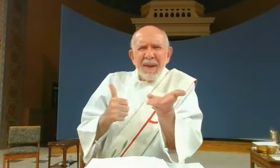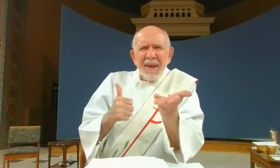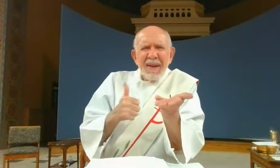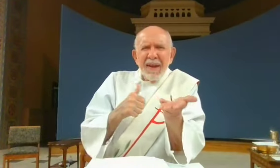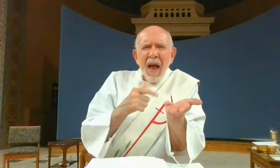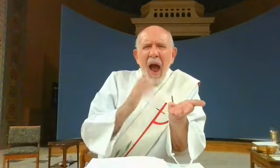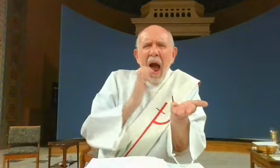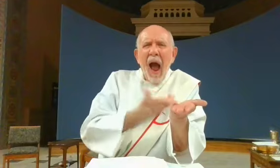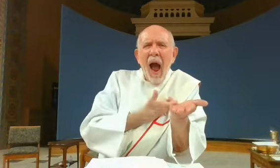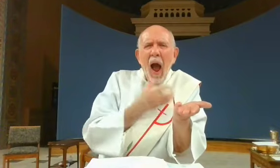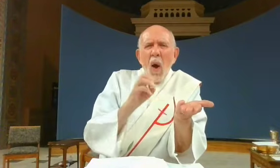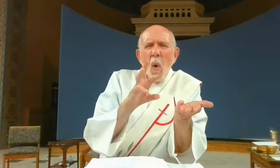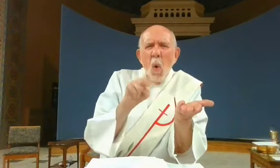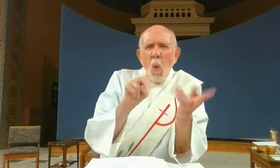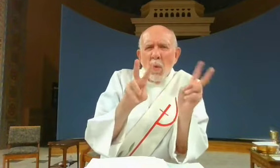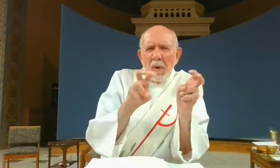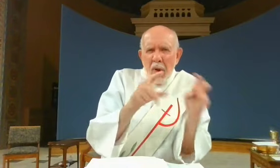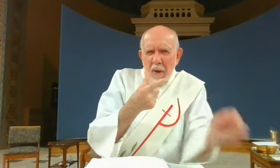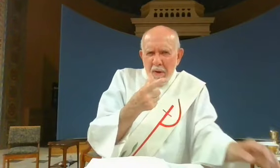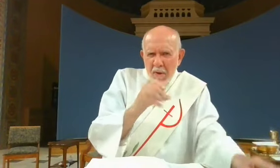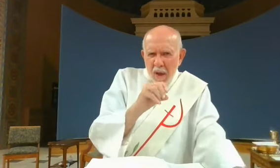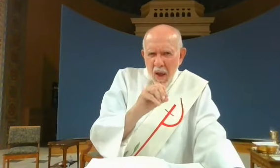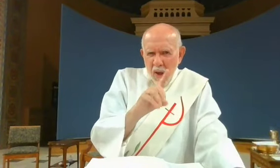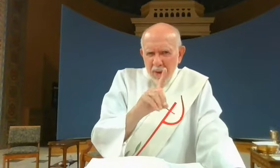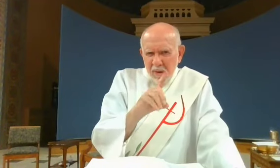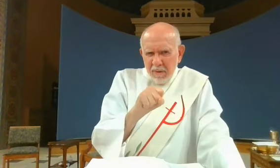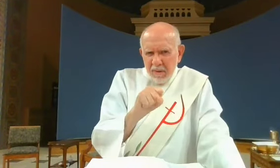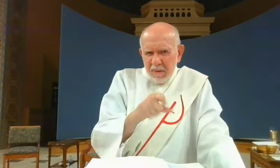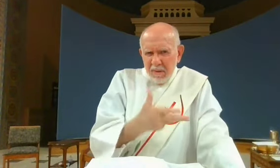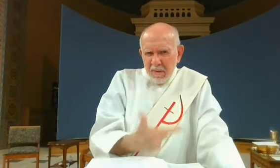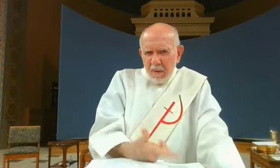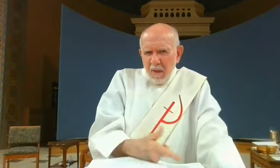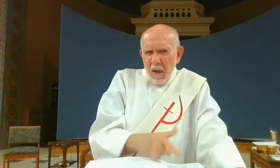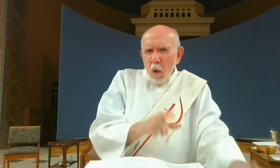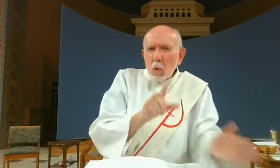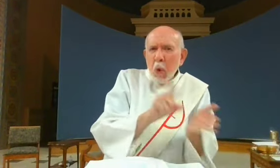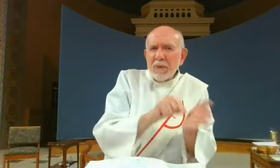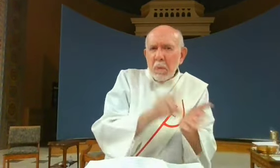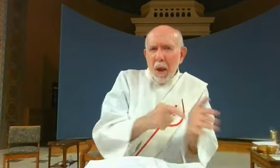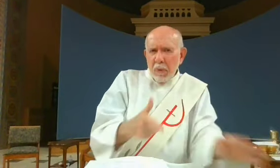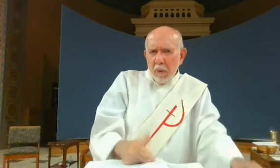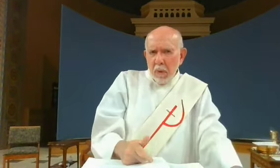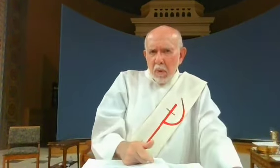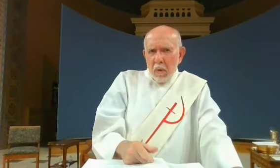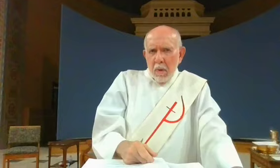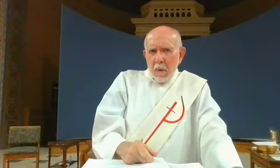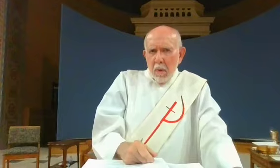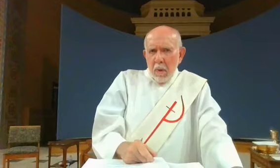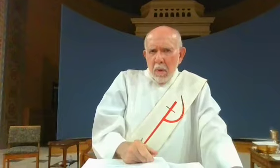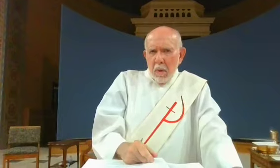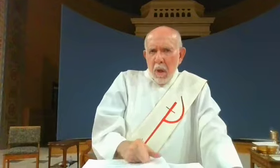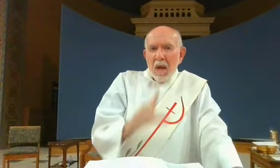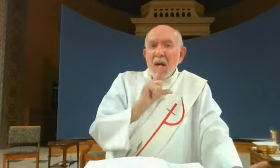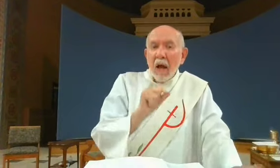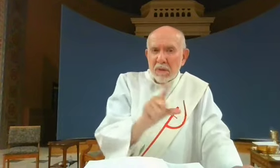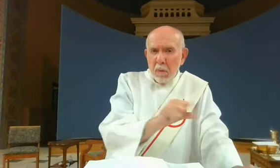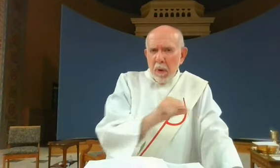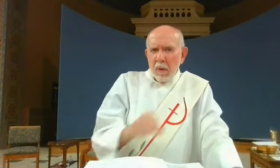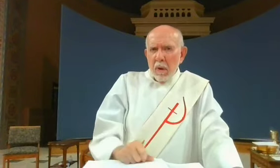away by our own gods, like the newspaper,